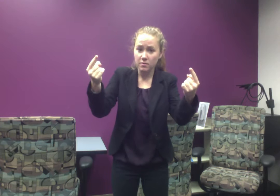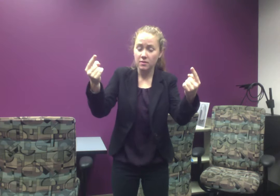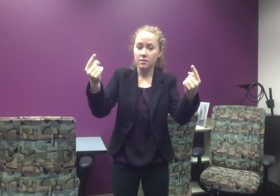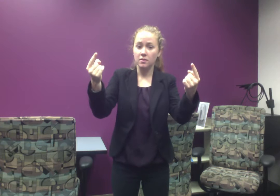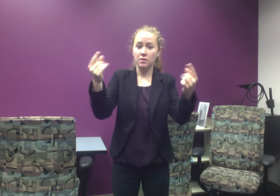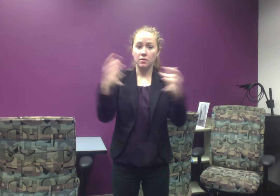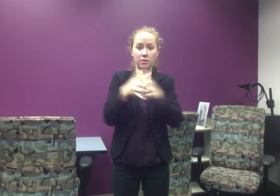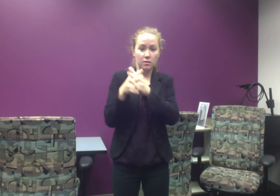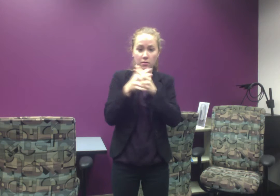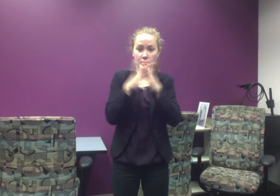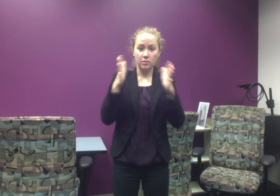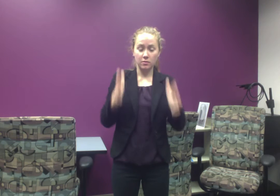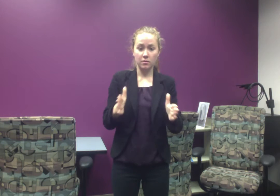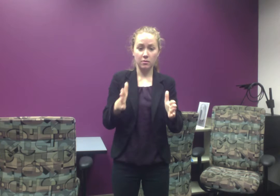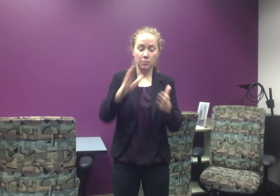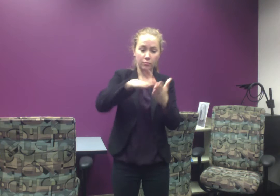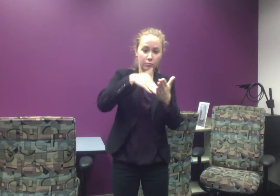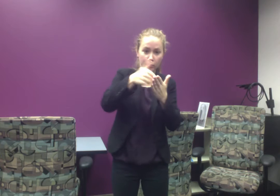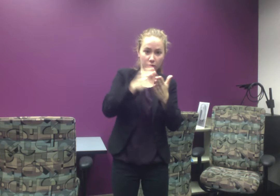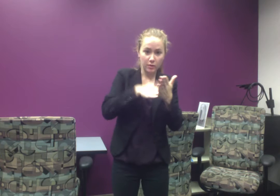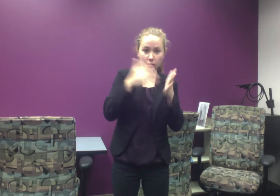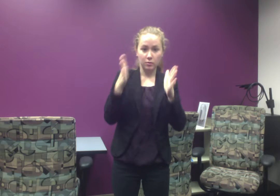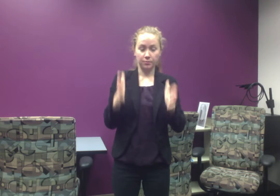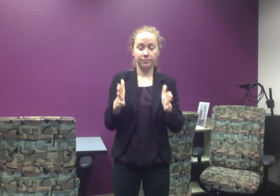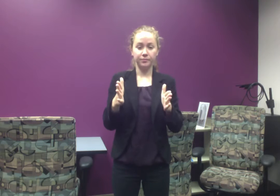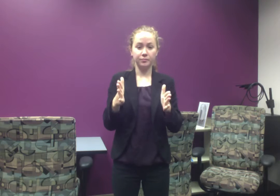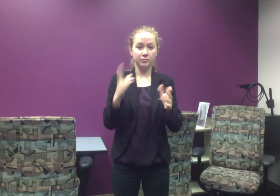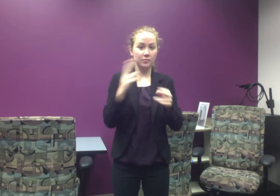Georgia O'Keeffe. Okay? Georgia O'Keeffe